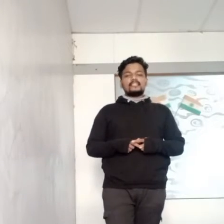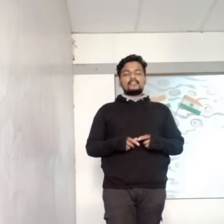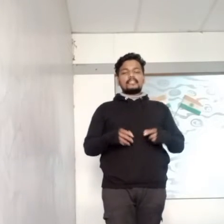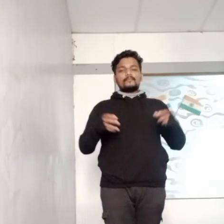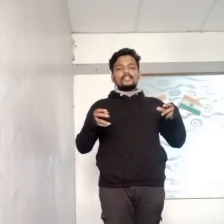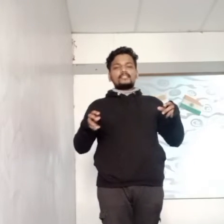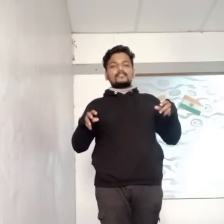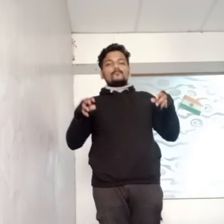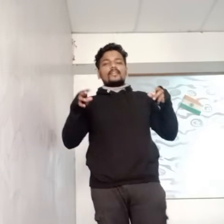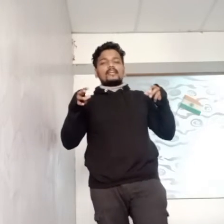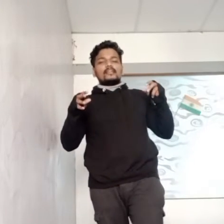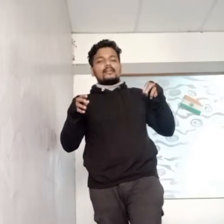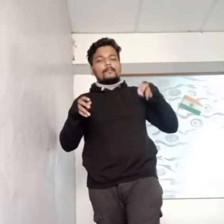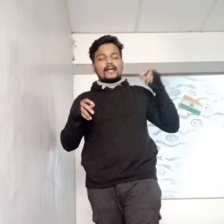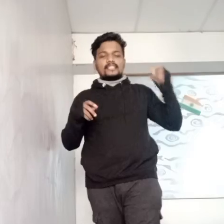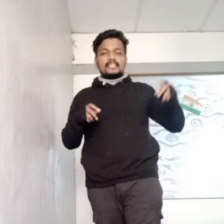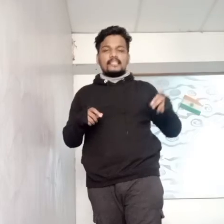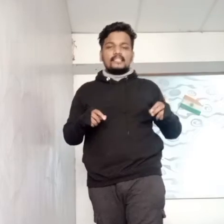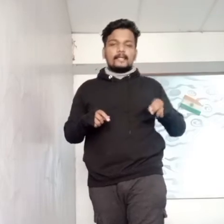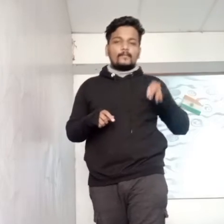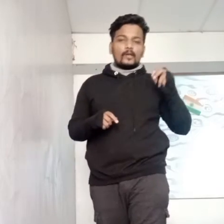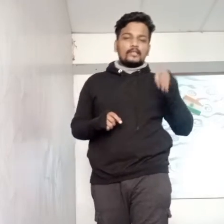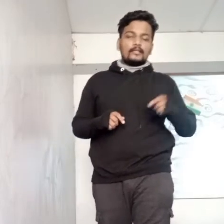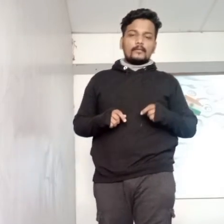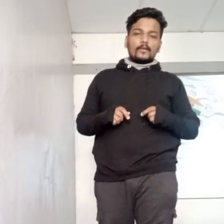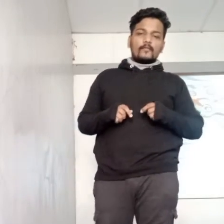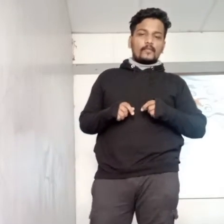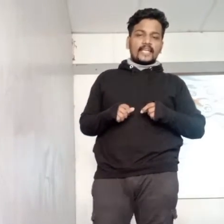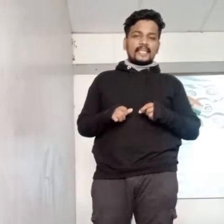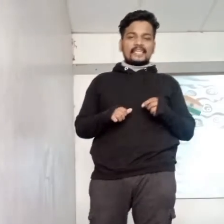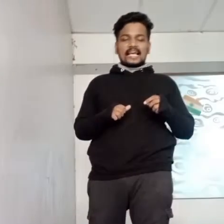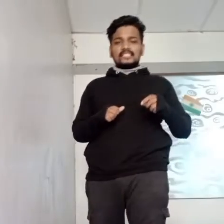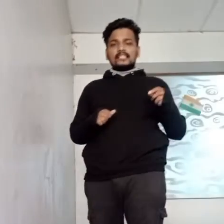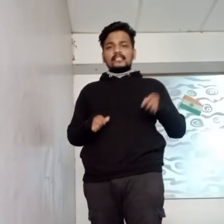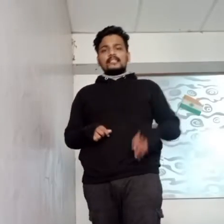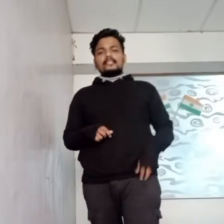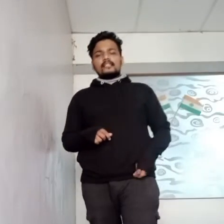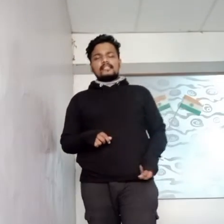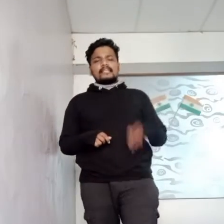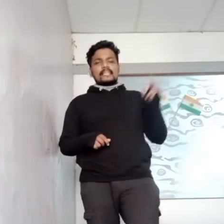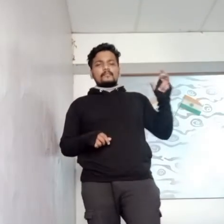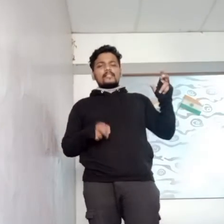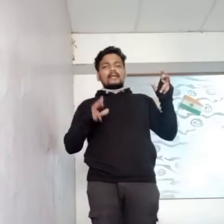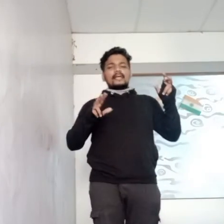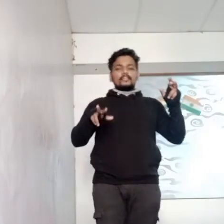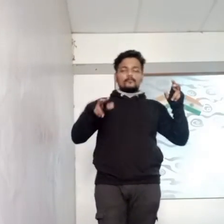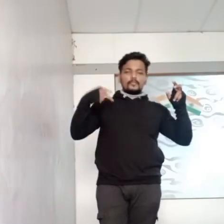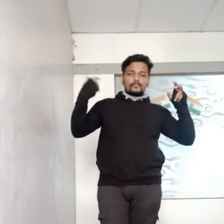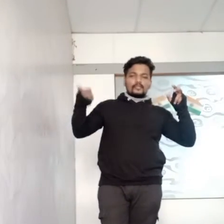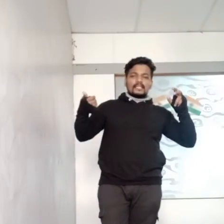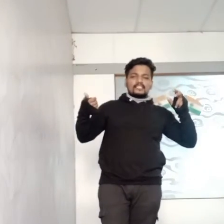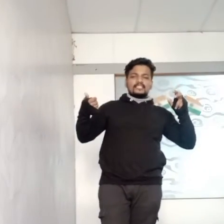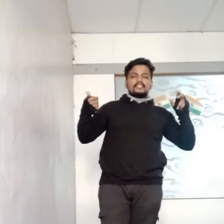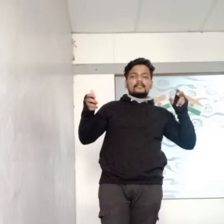That means we are passing any thread for the performing any task. That time again one more task is there.